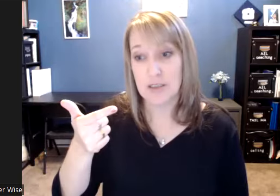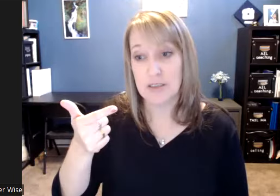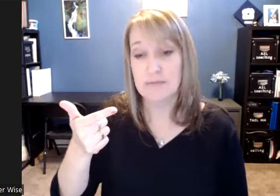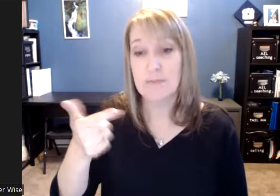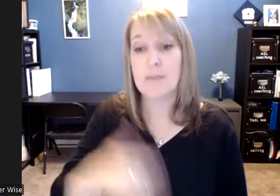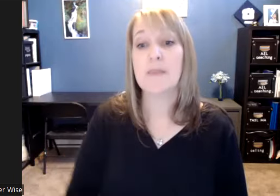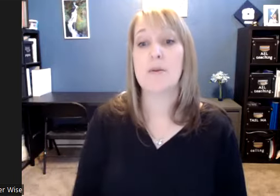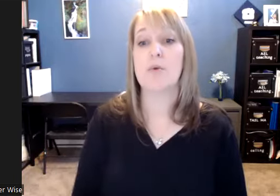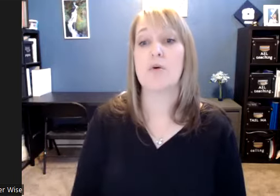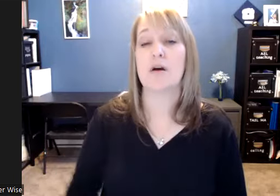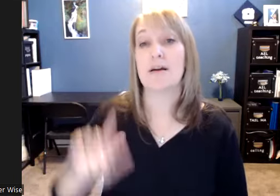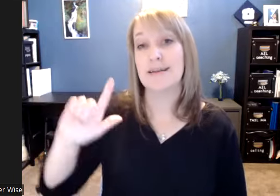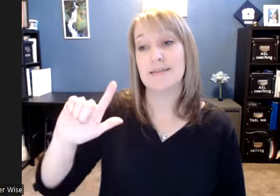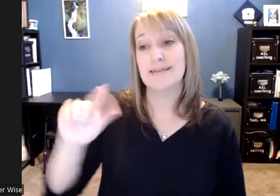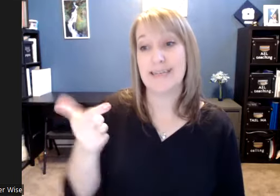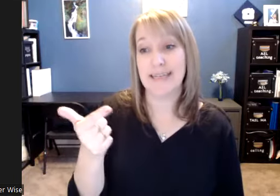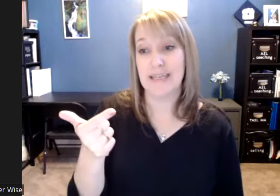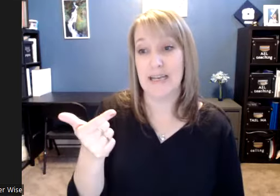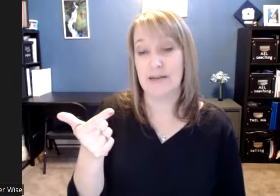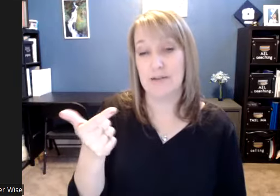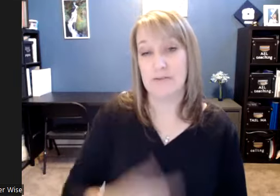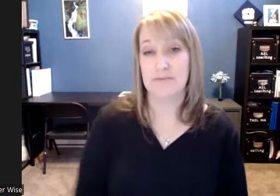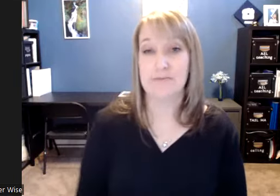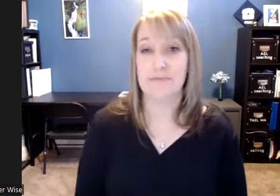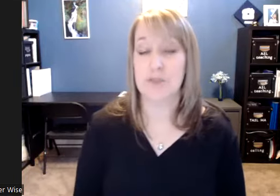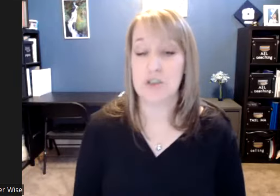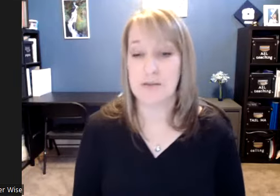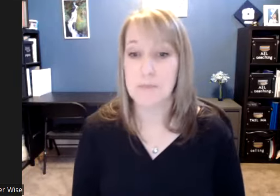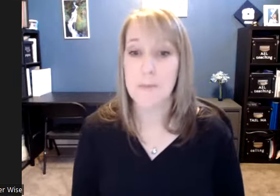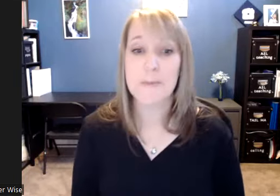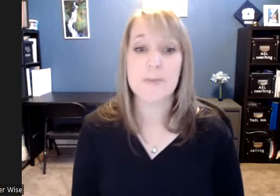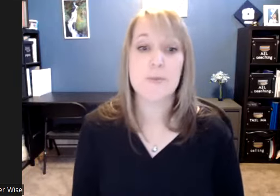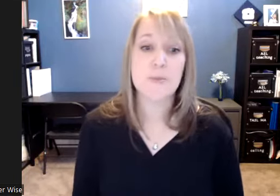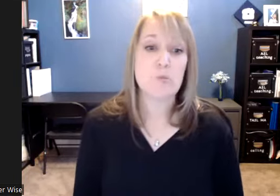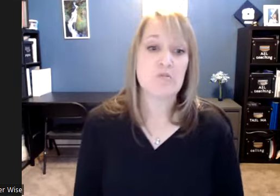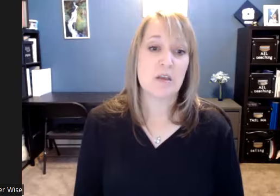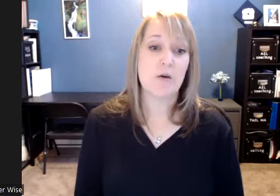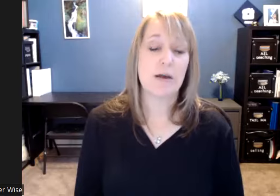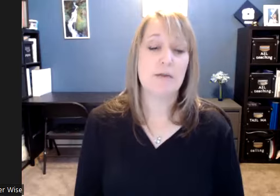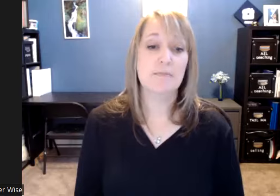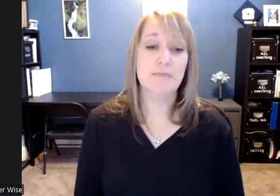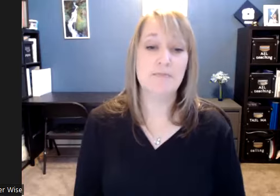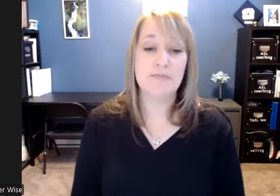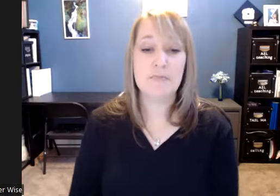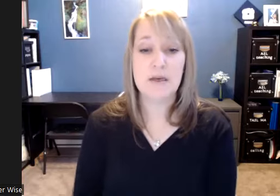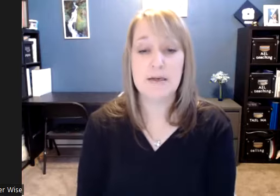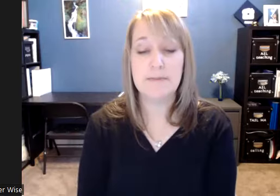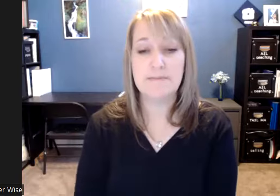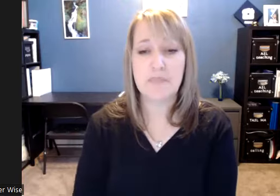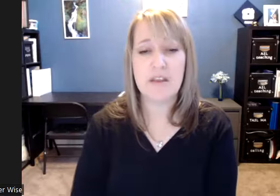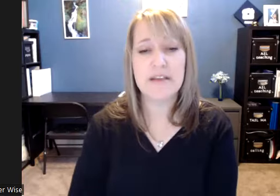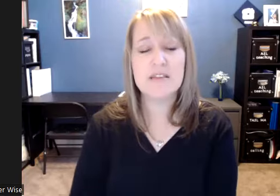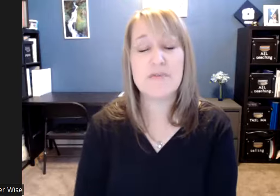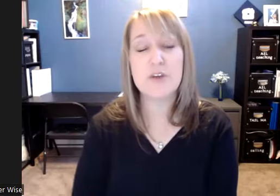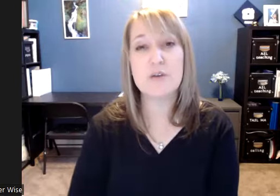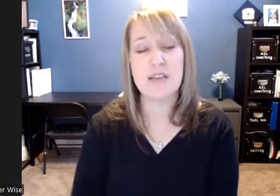Stepsister or second hand purse. Okay, the next few